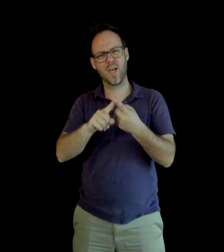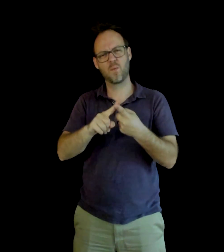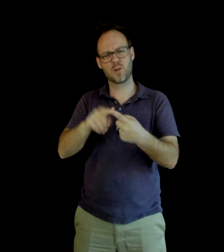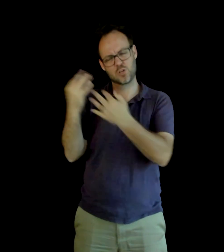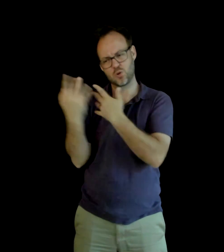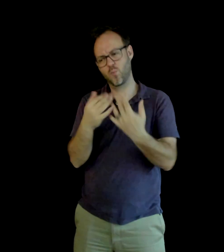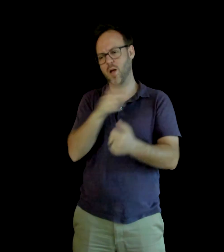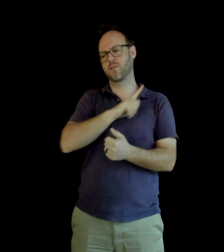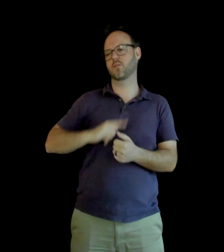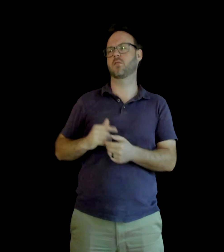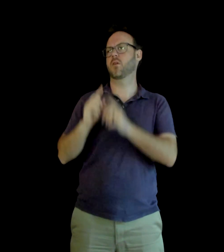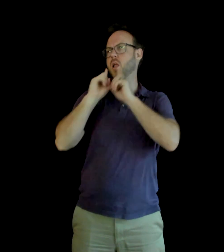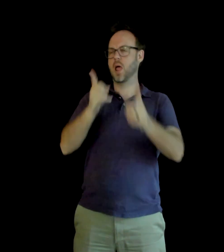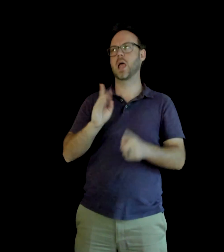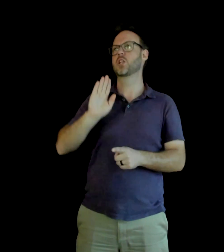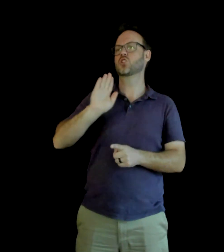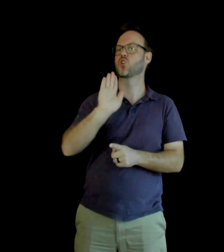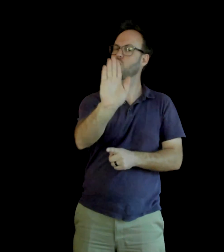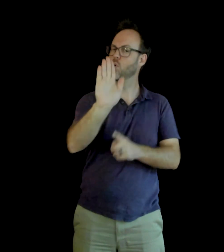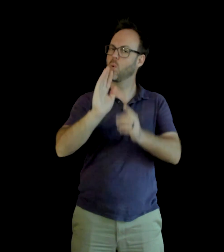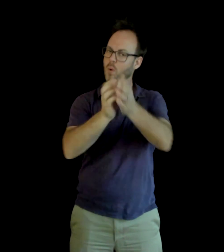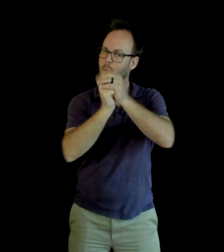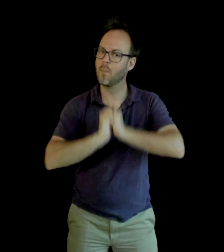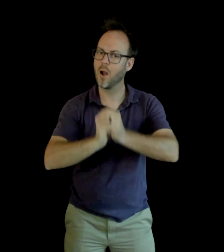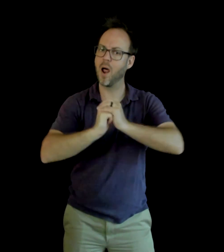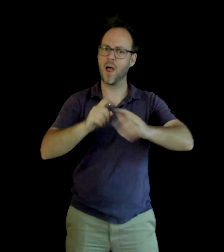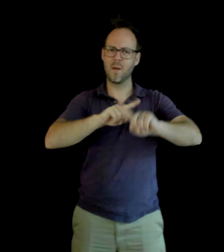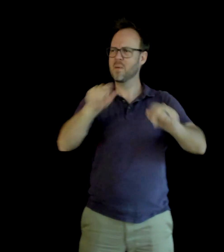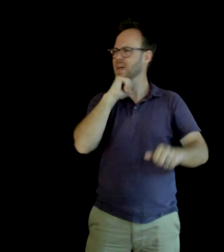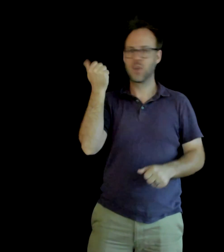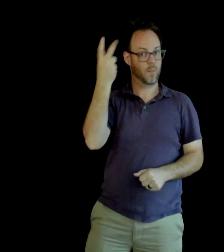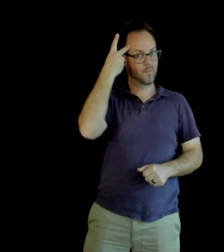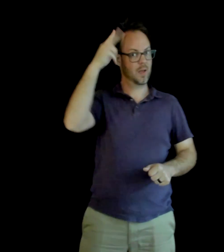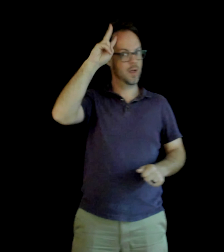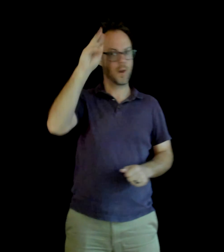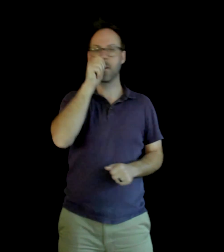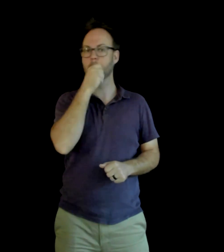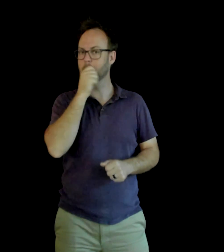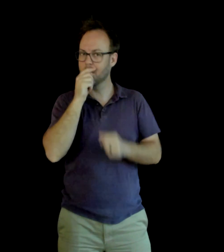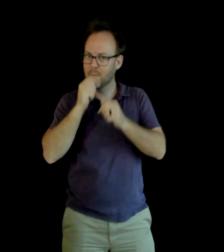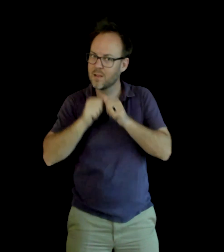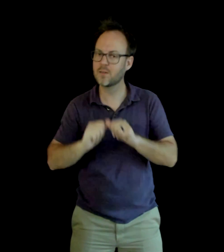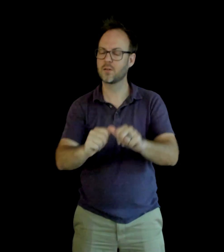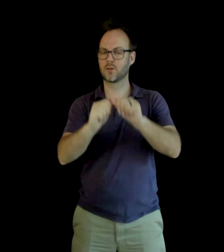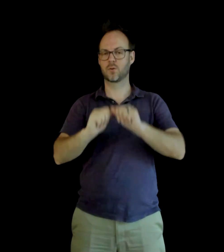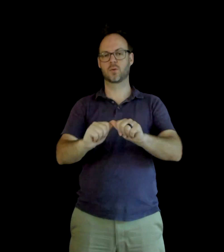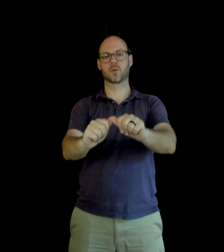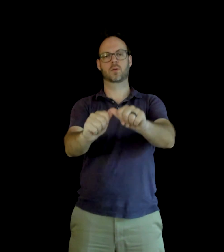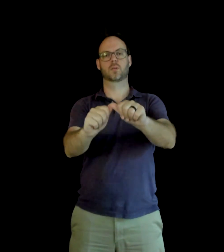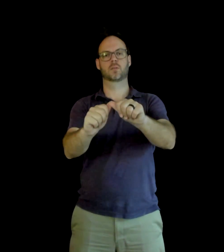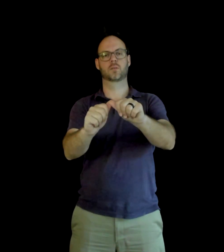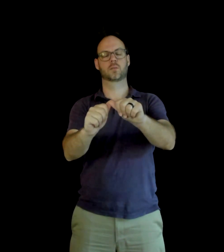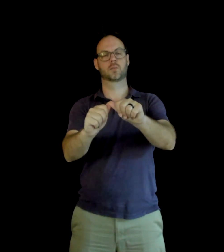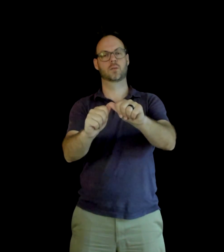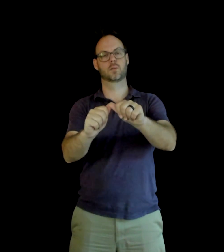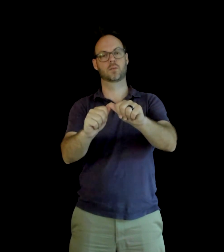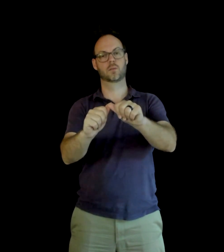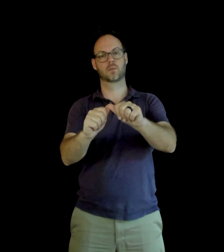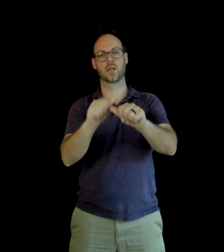and as you wait for the Lord to answer your prayers. But don't misunderstand patient endurance.